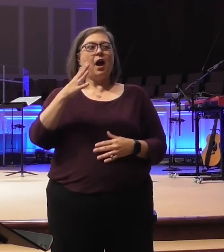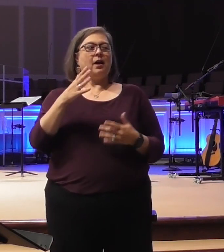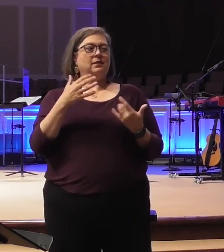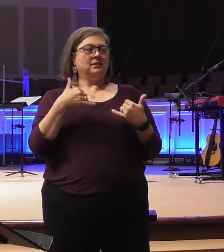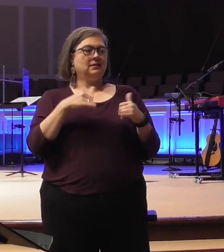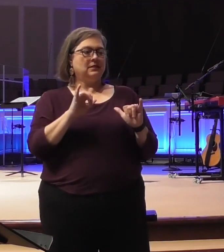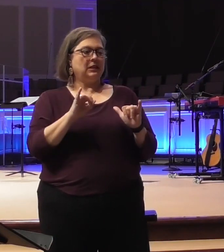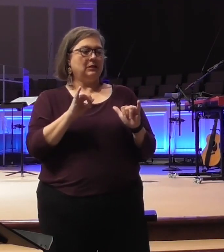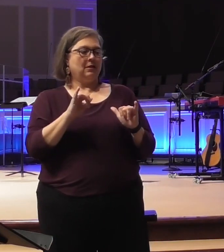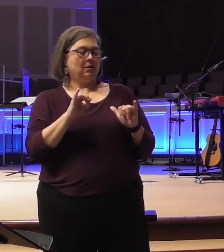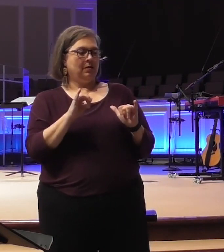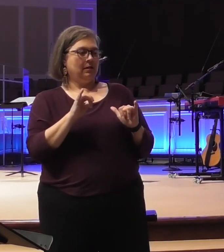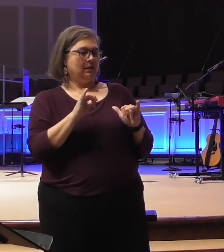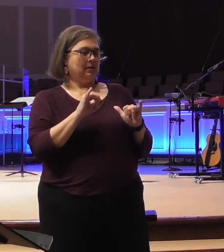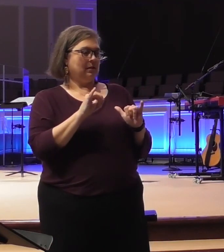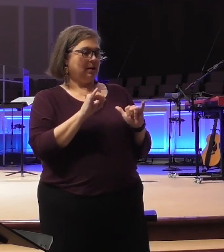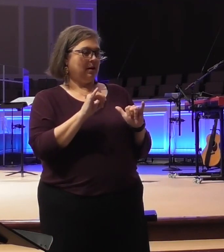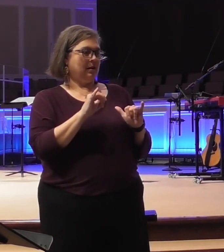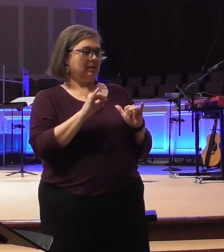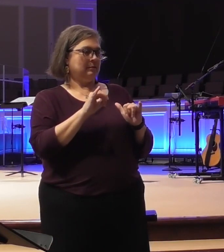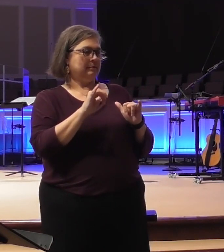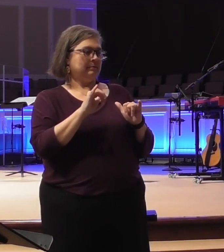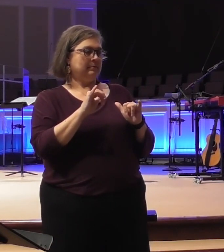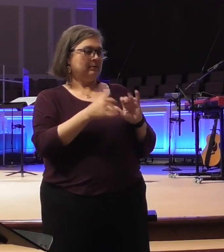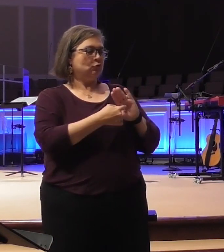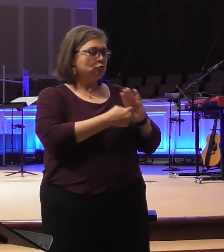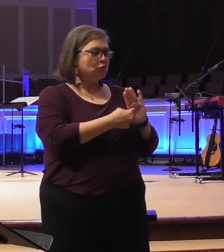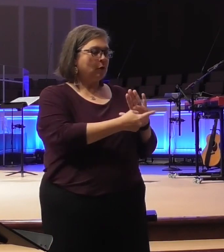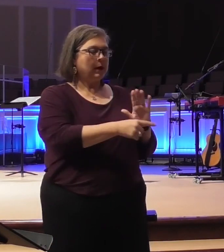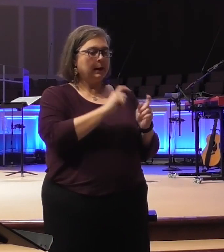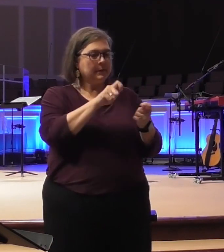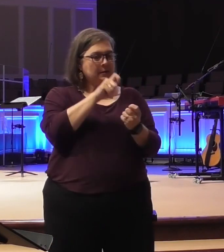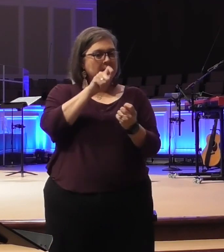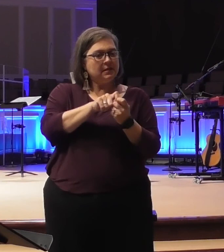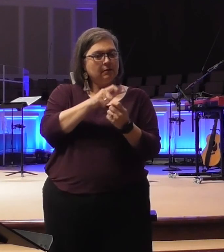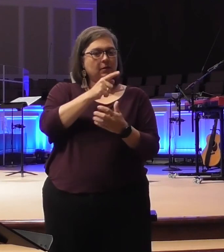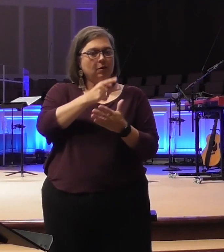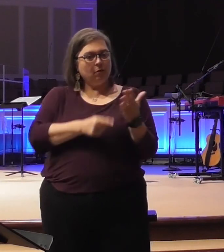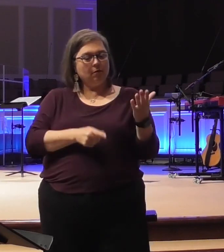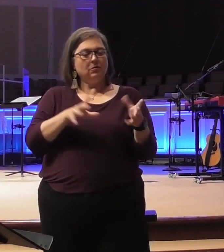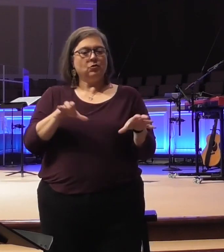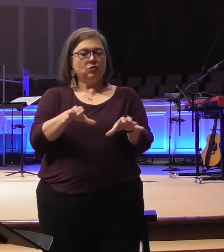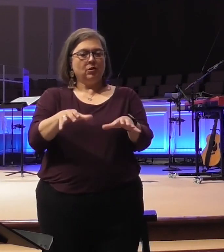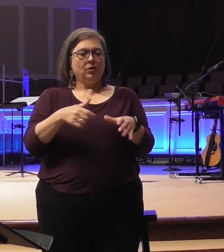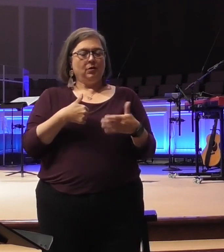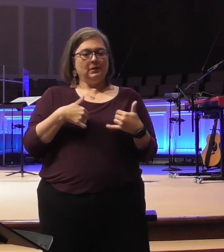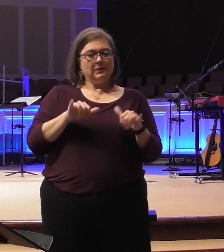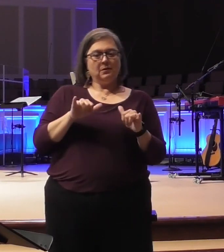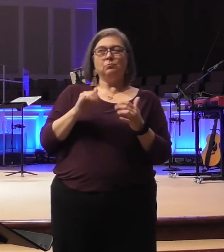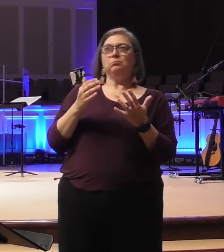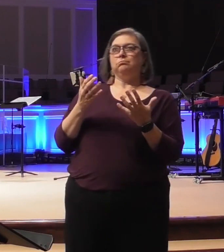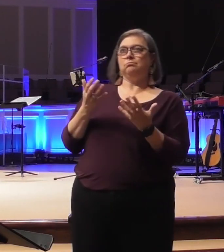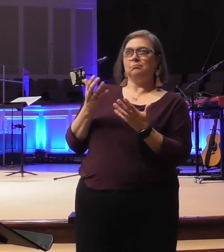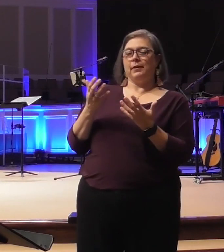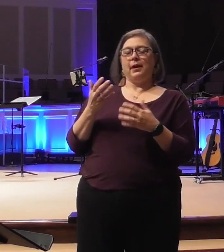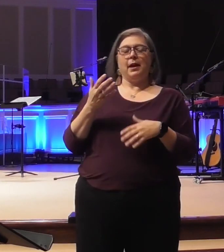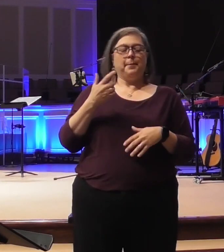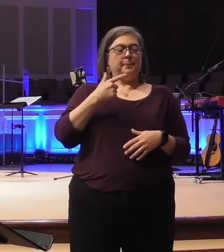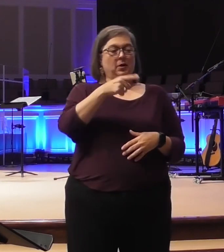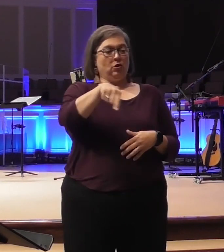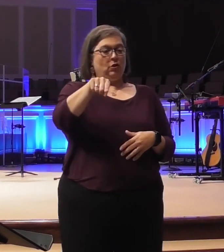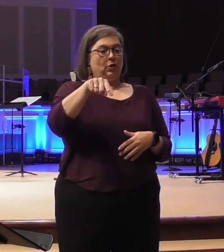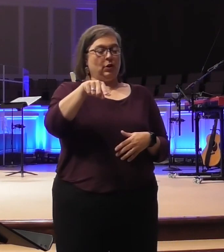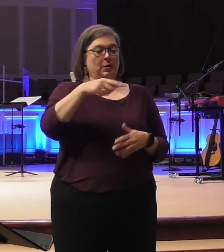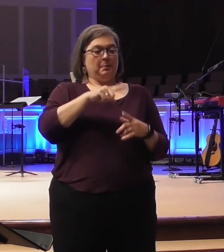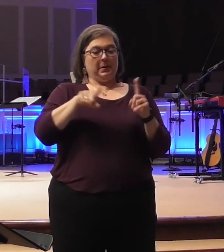in the specifics of that calling to ministry. But he wanted to stand before you, his church family, as a believer in the Lord Jesus Christ, to say God's